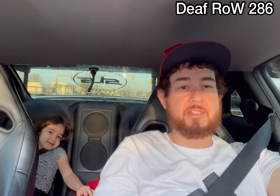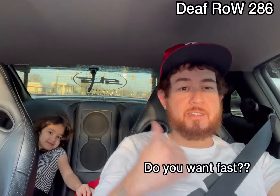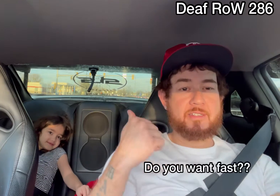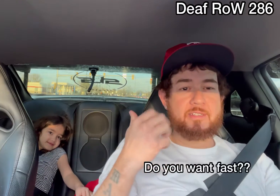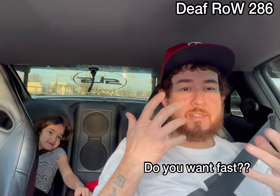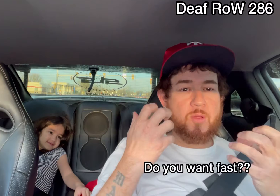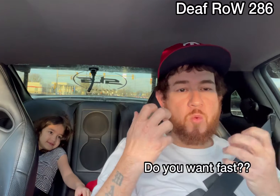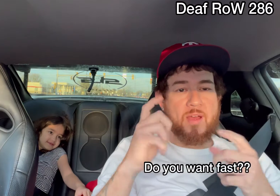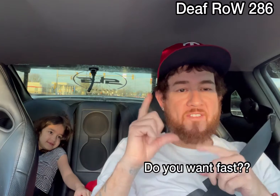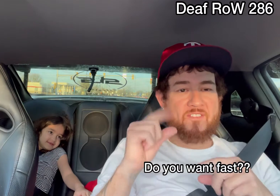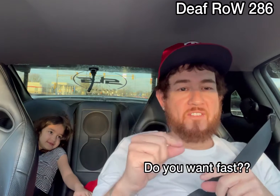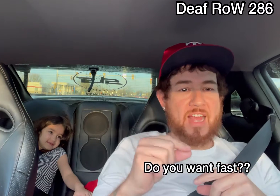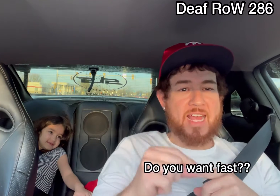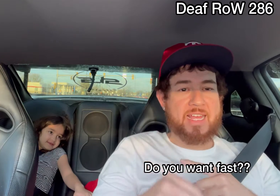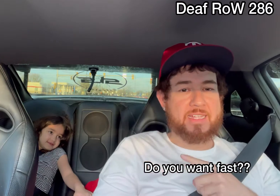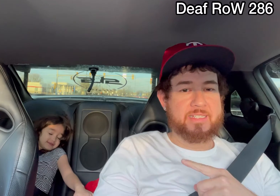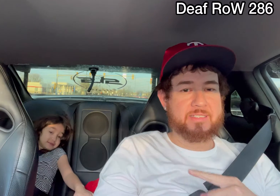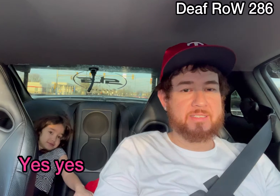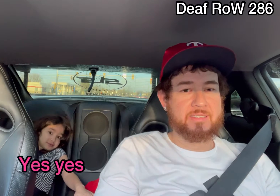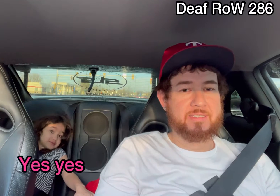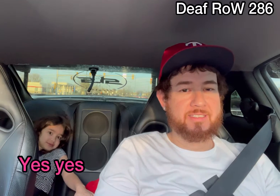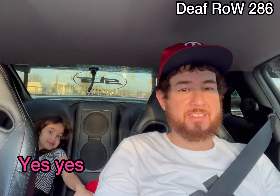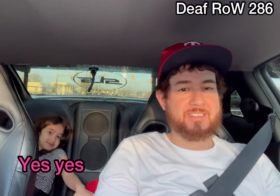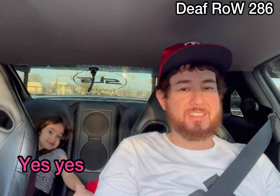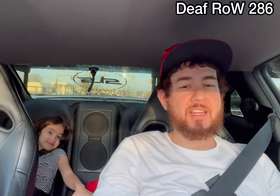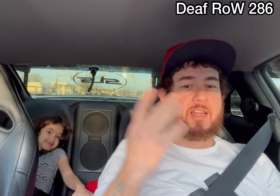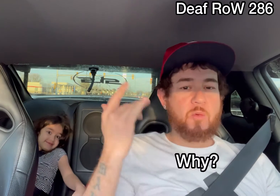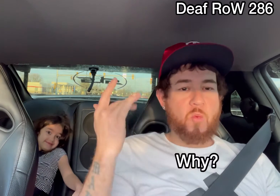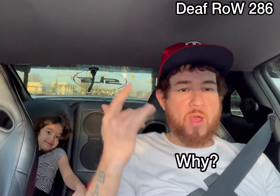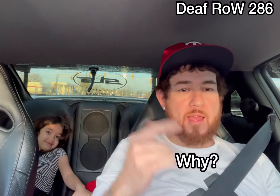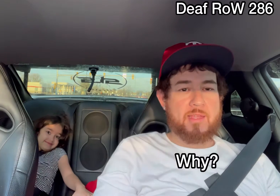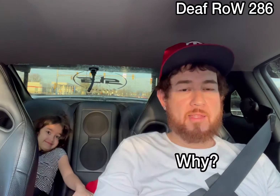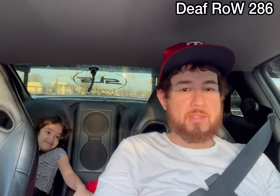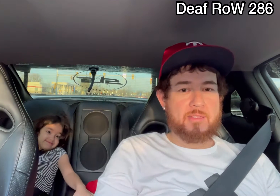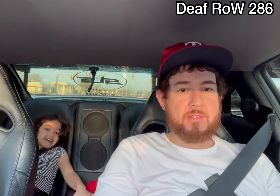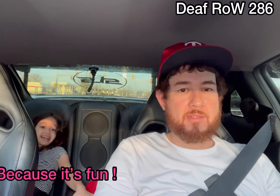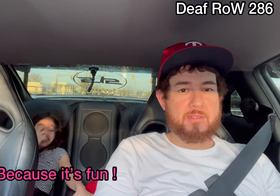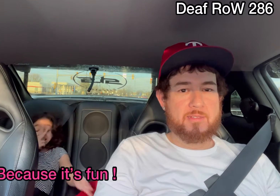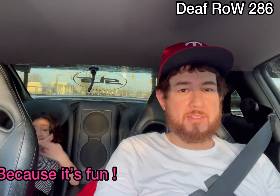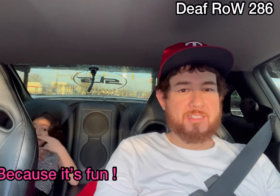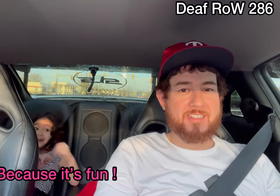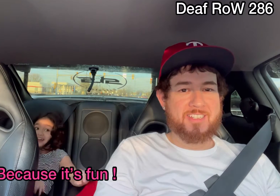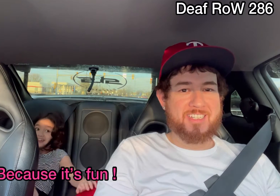See what I'm fine. Why? Because it's fine.